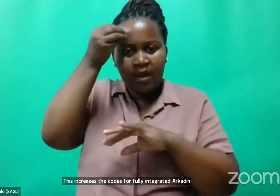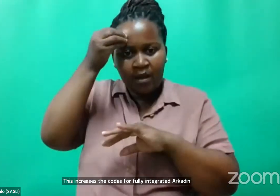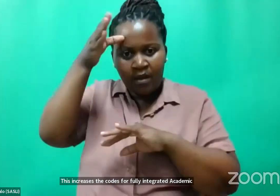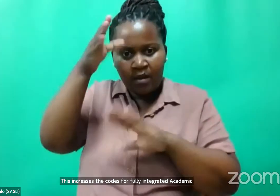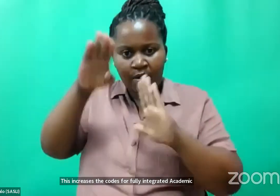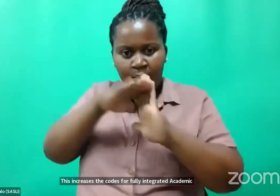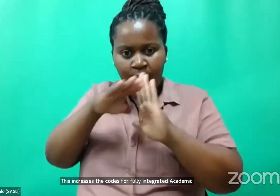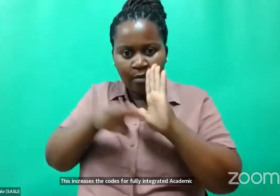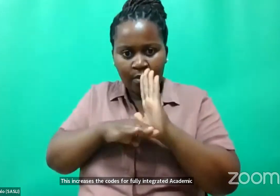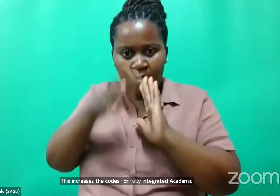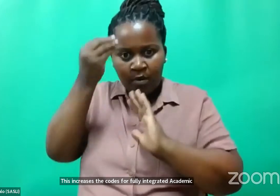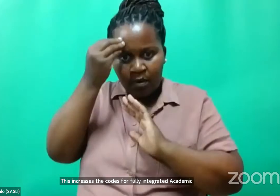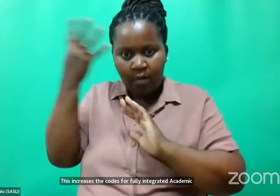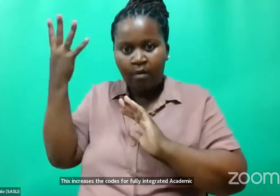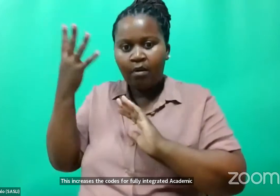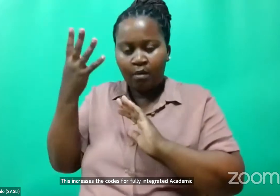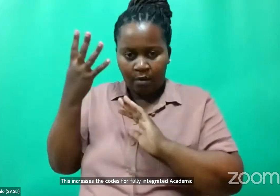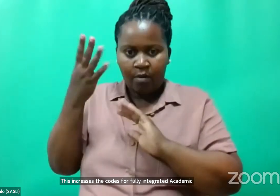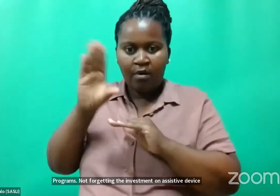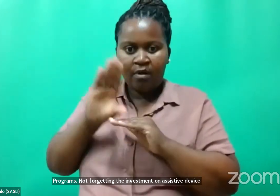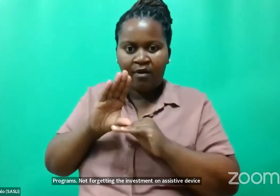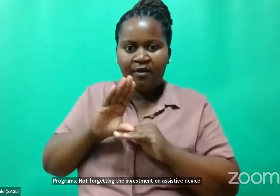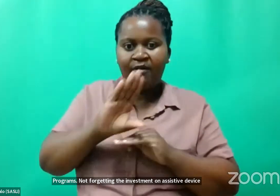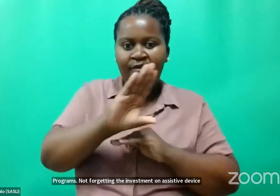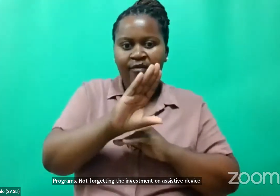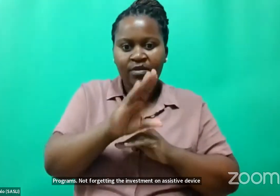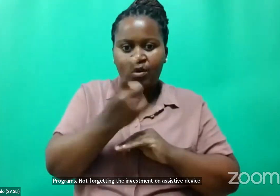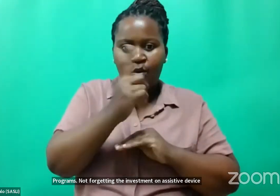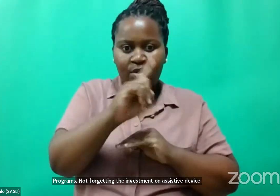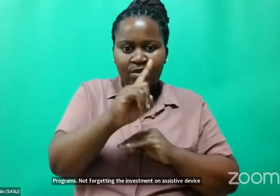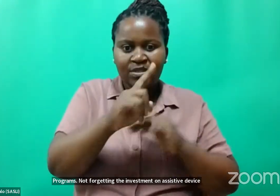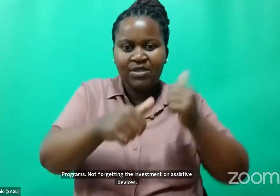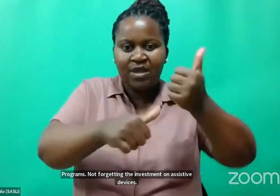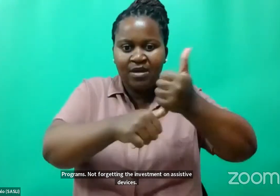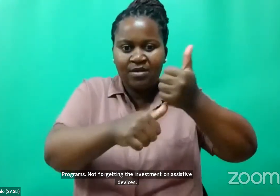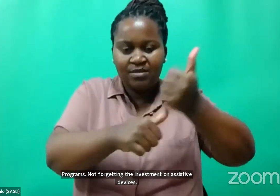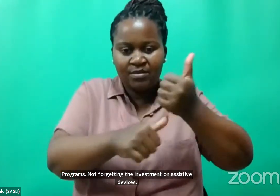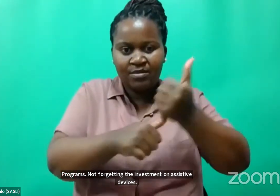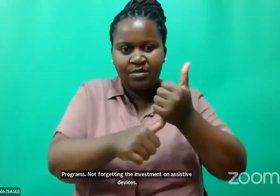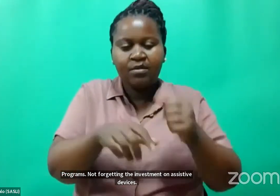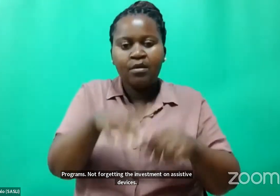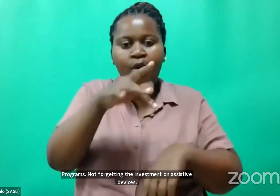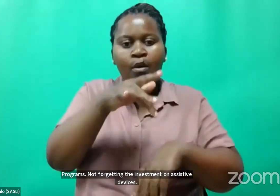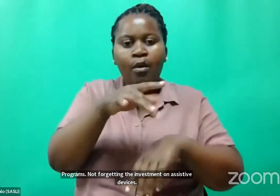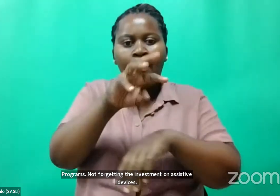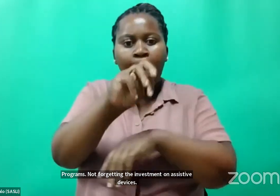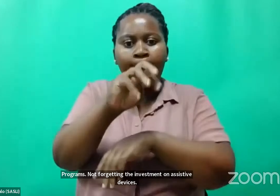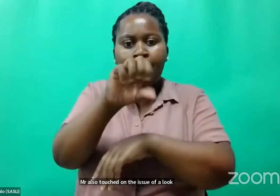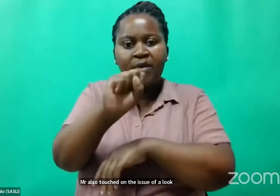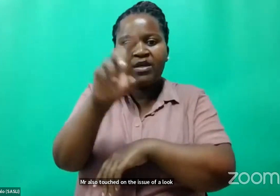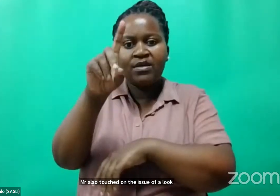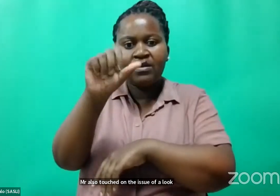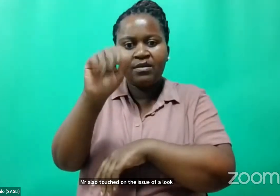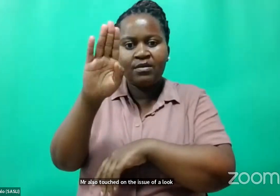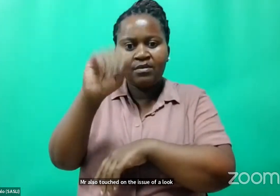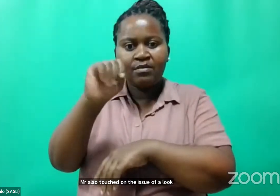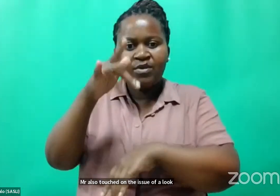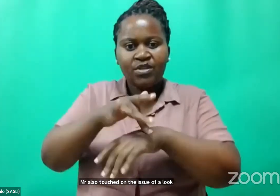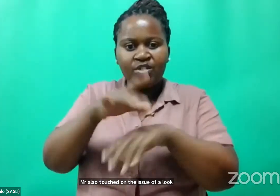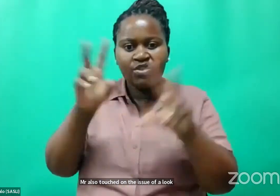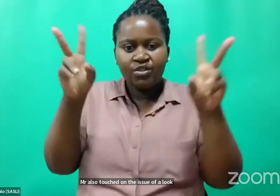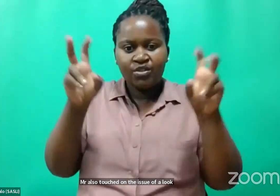forgetting the investment on assistive devices. Ms. Taba also touched on the issue of electricity